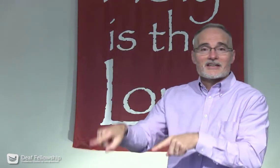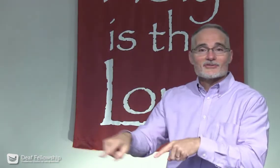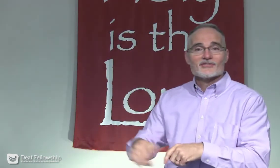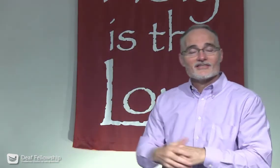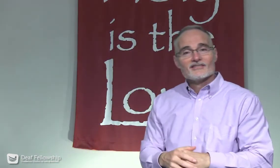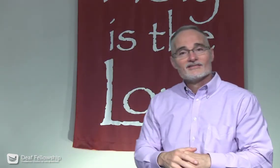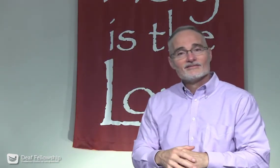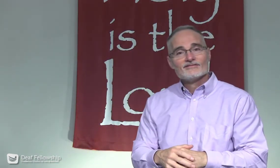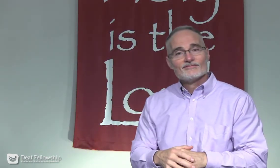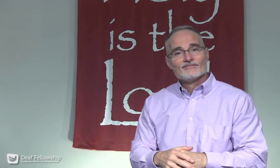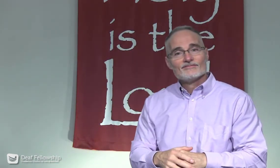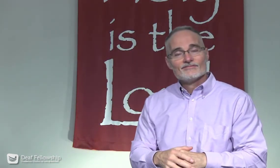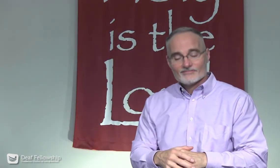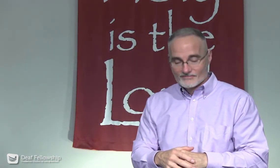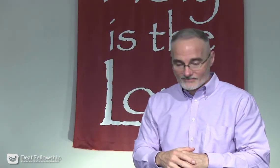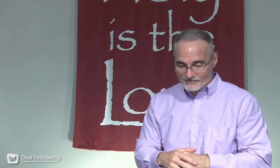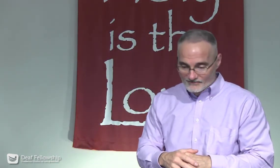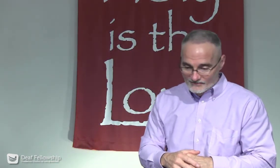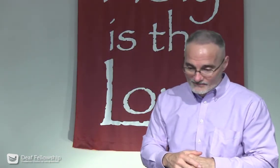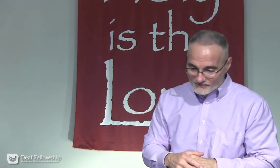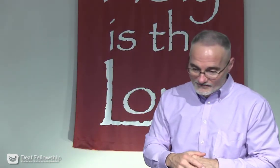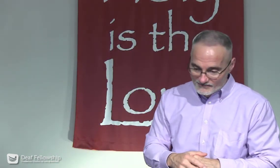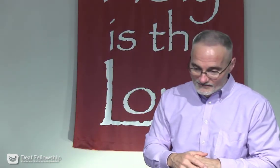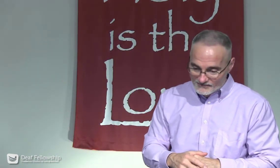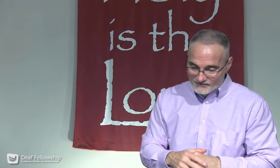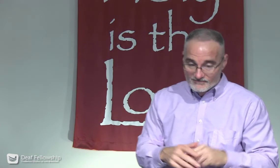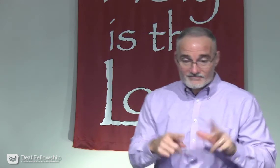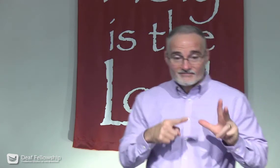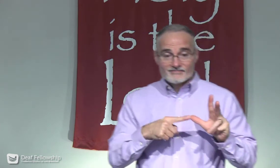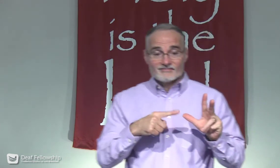And he asked, and Jesus answered.